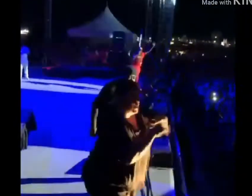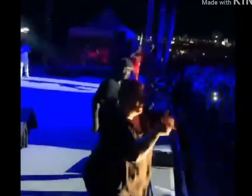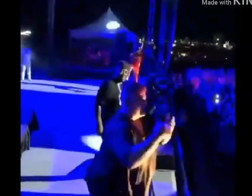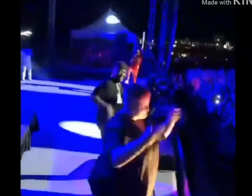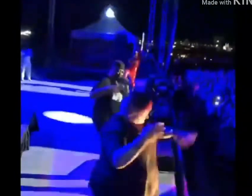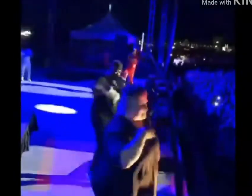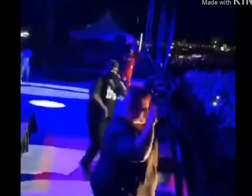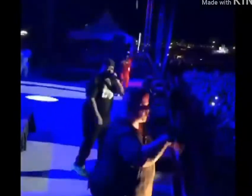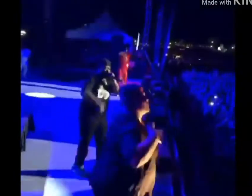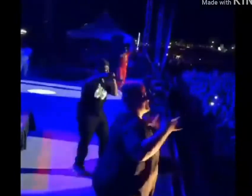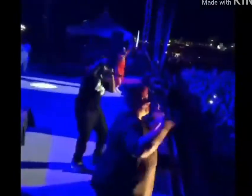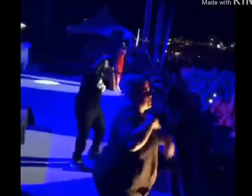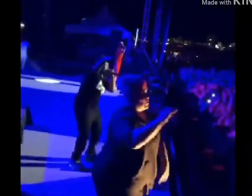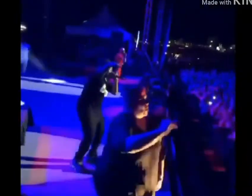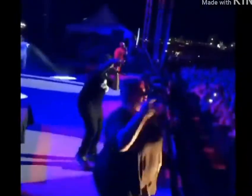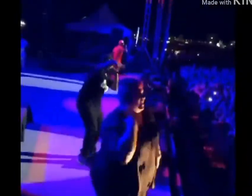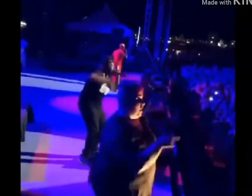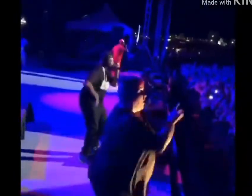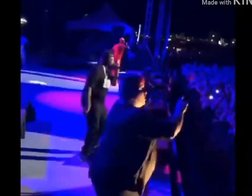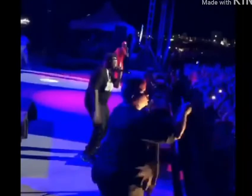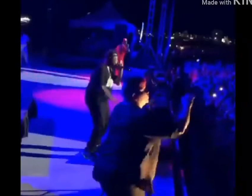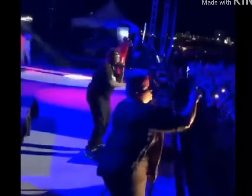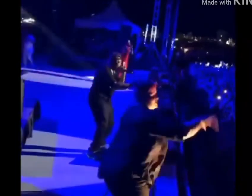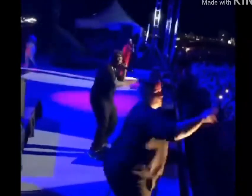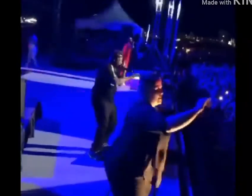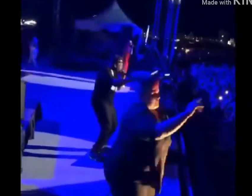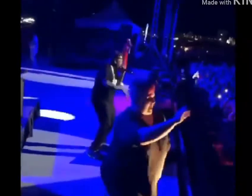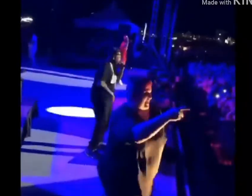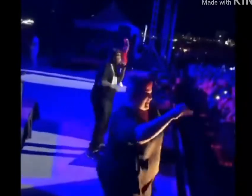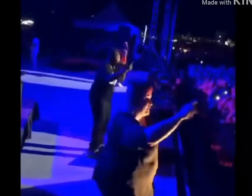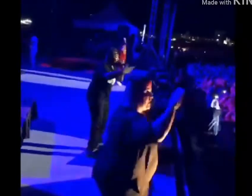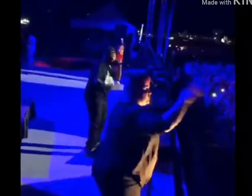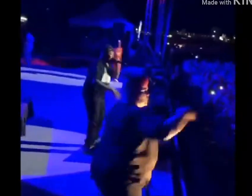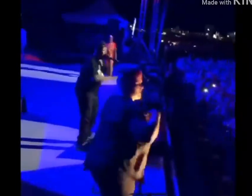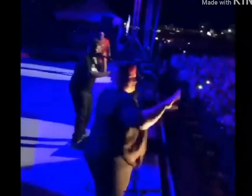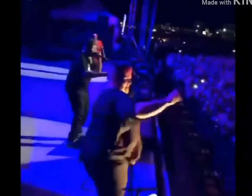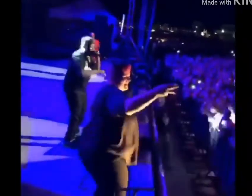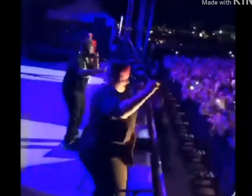So shout out to her, and man, this video here is for y'all, and